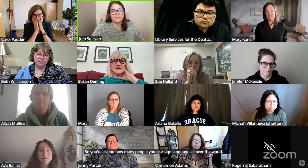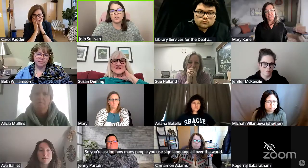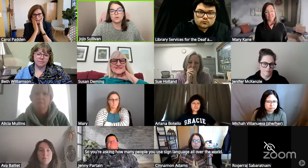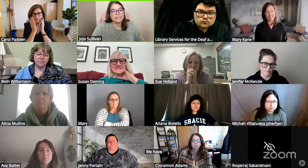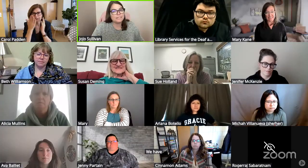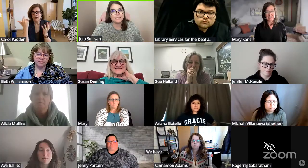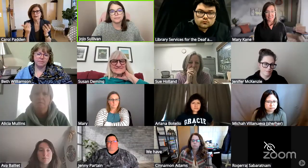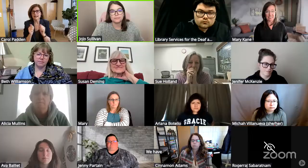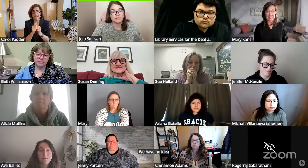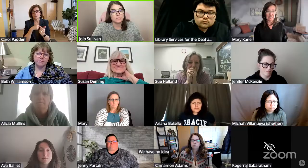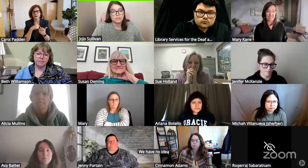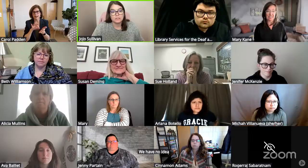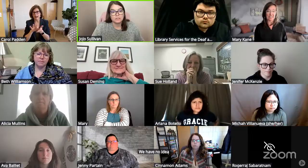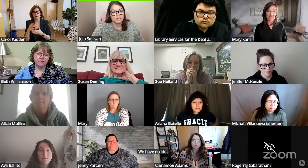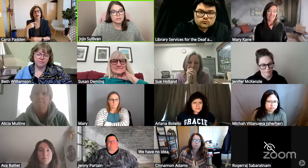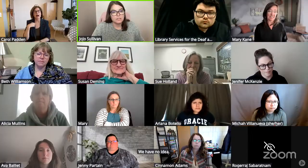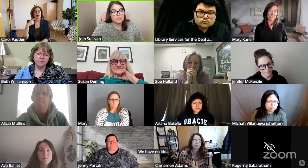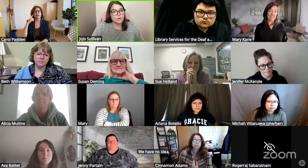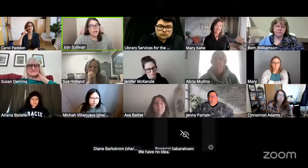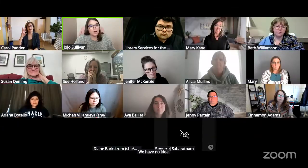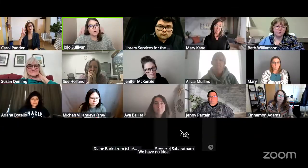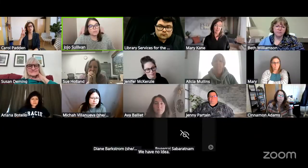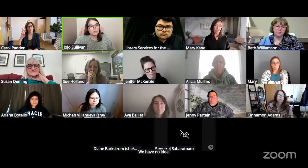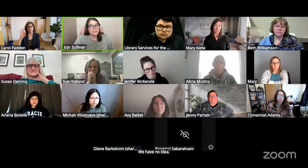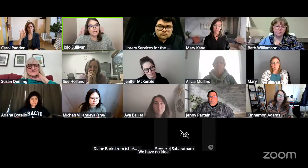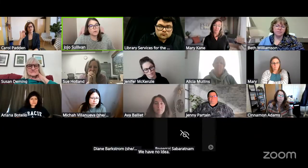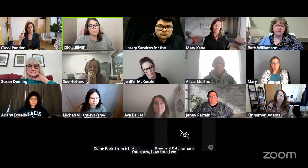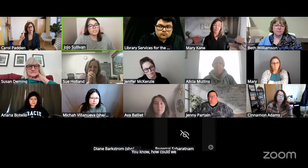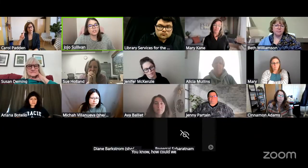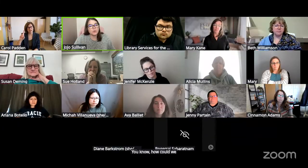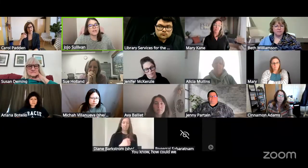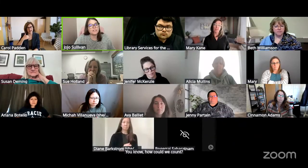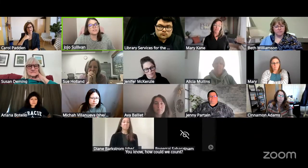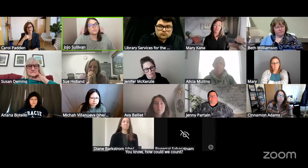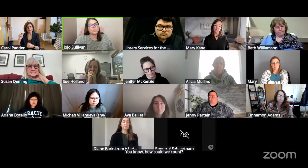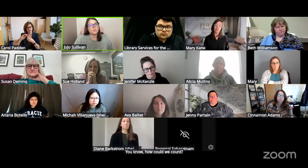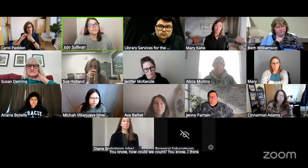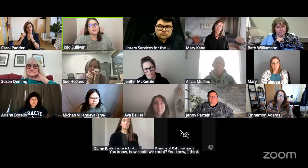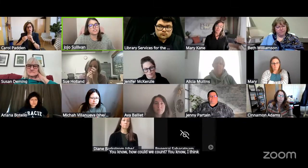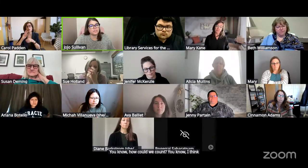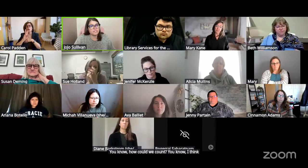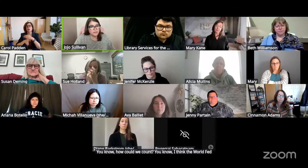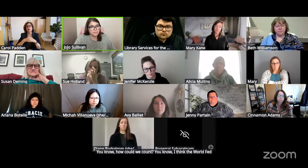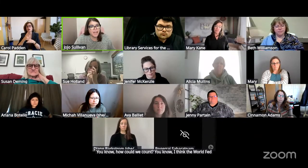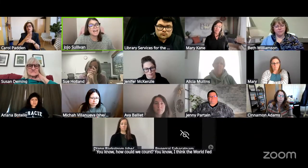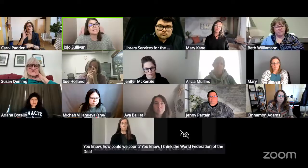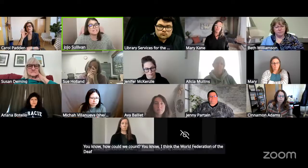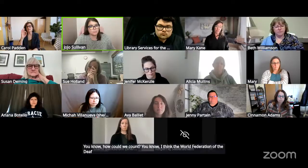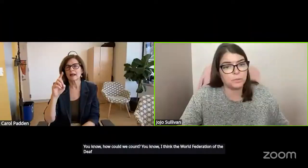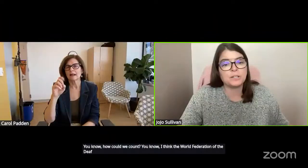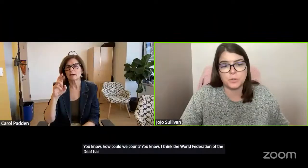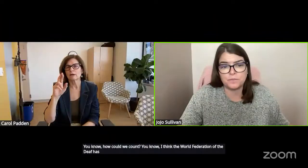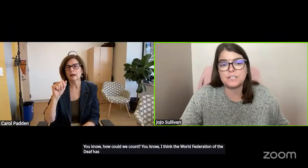no idea. How could we count? I think the World Federation of the Deaf has a number,